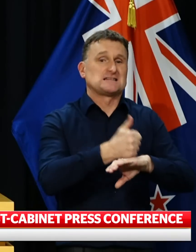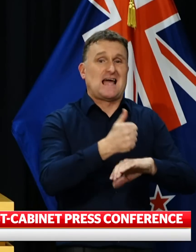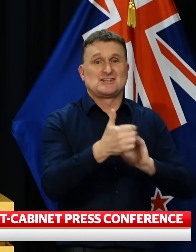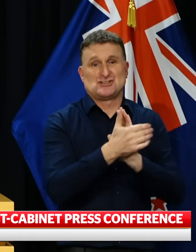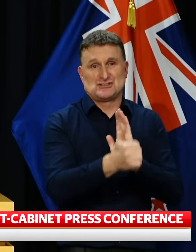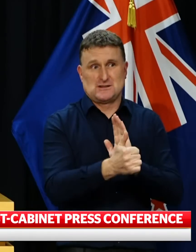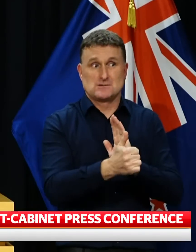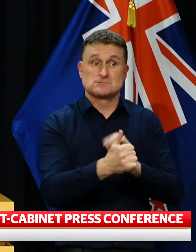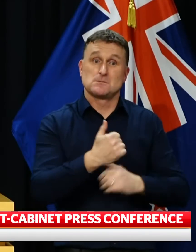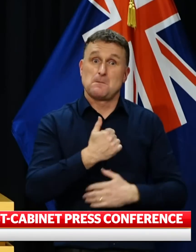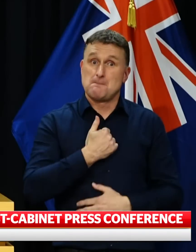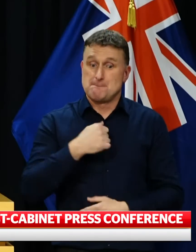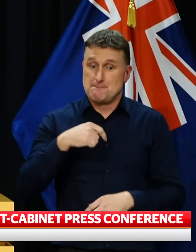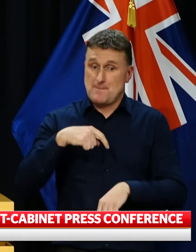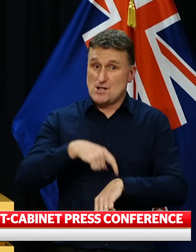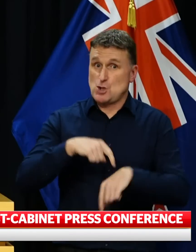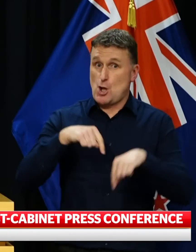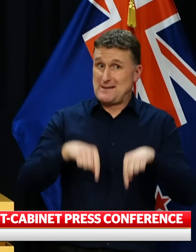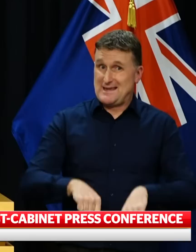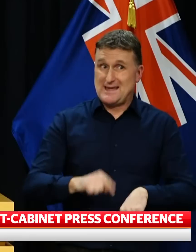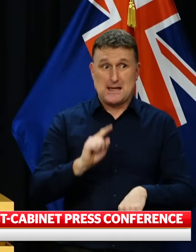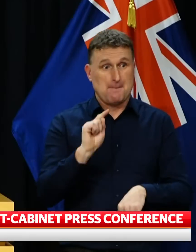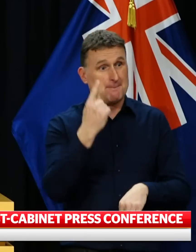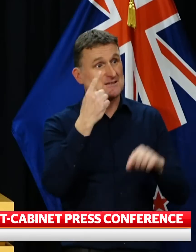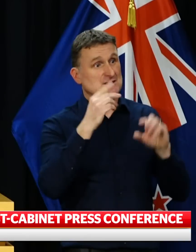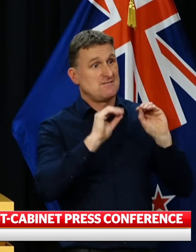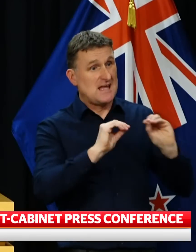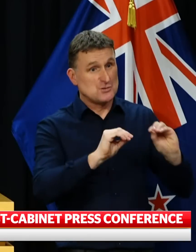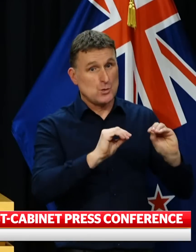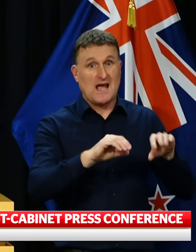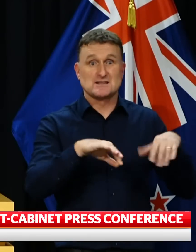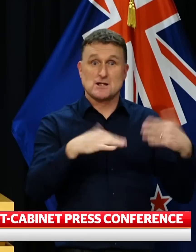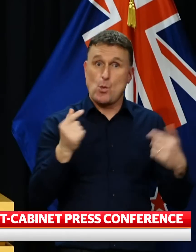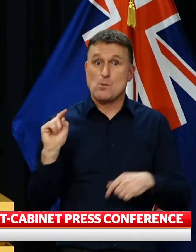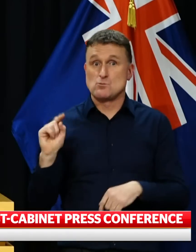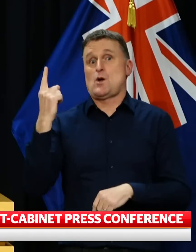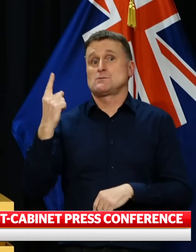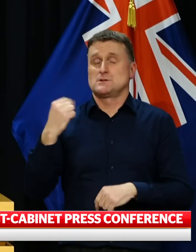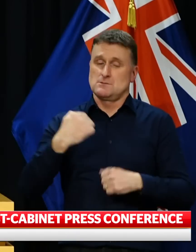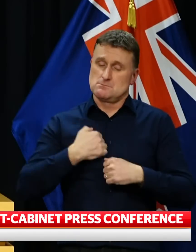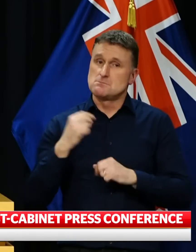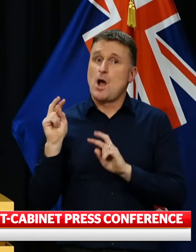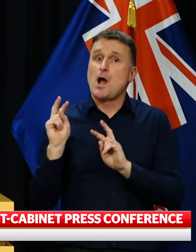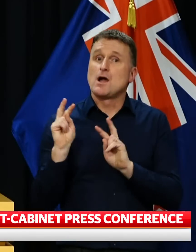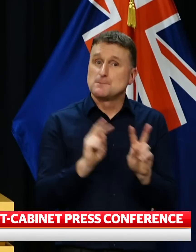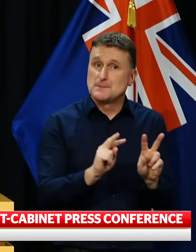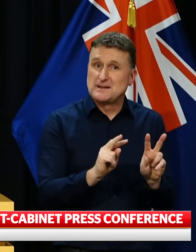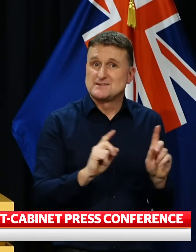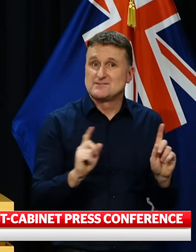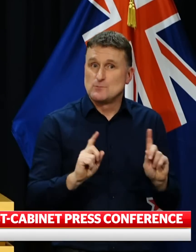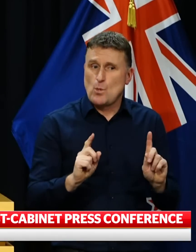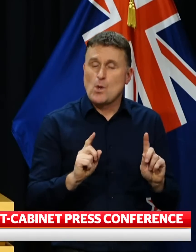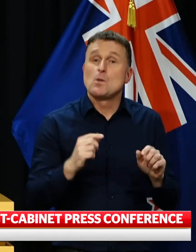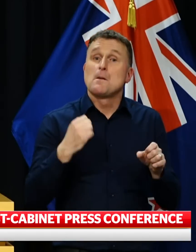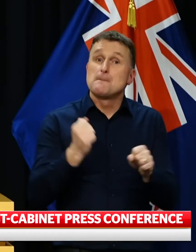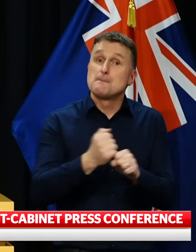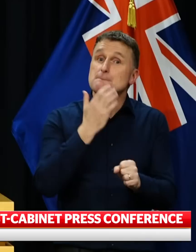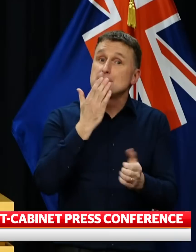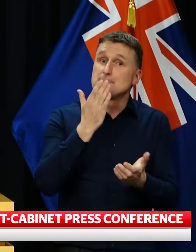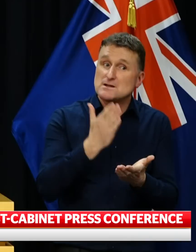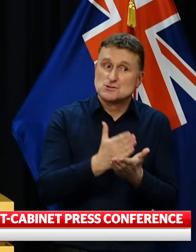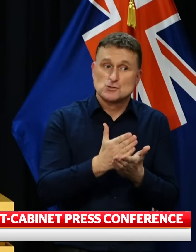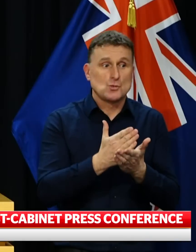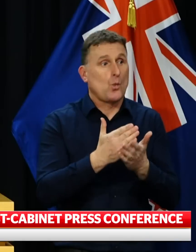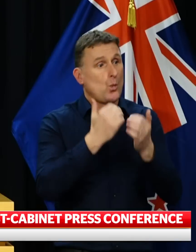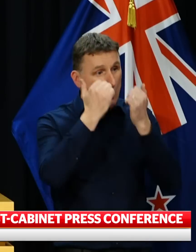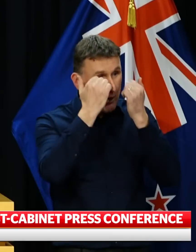way through the time that I've been Minister, whether Minister of Education or Prime Minister, that we have to make decisions here that's based on evidence of what's actually